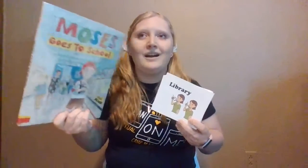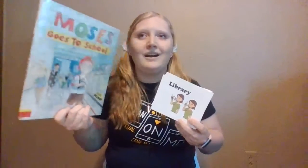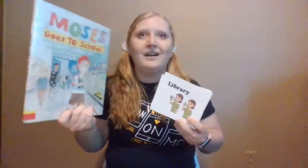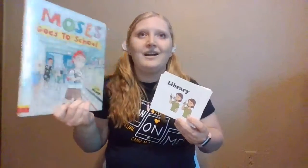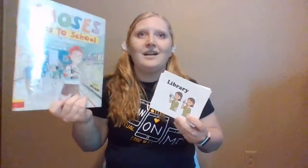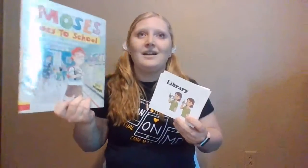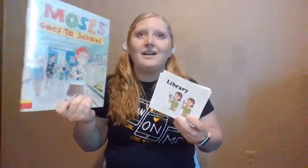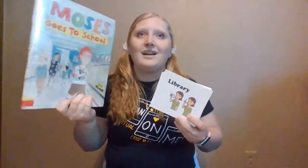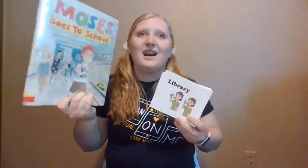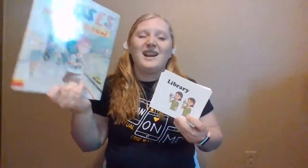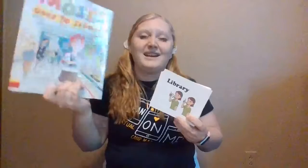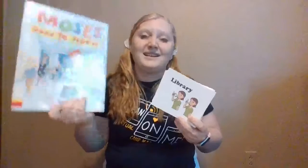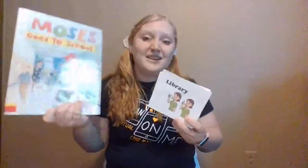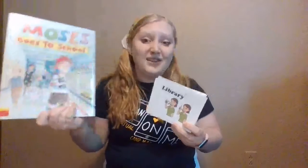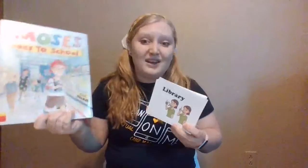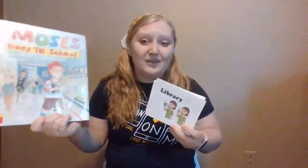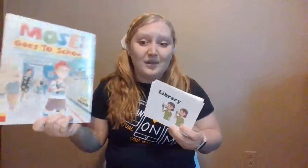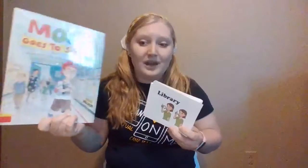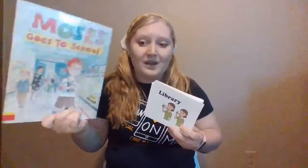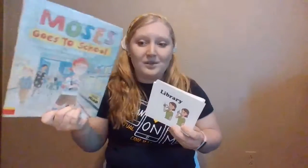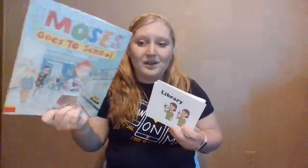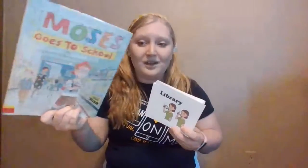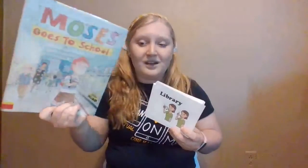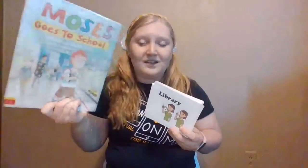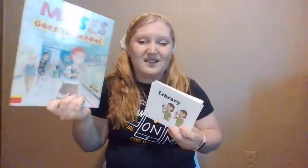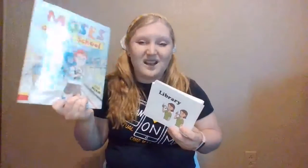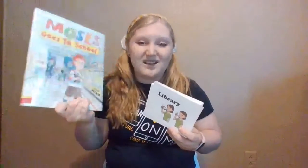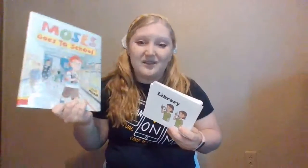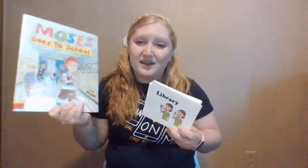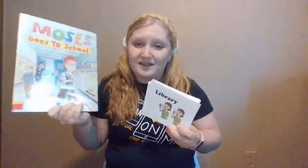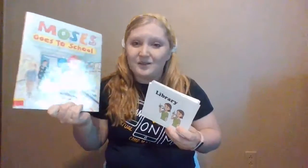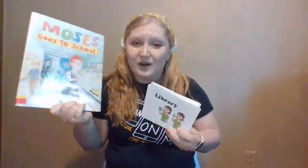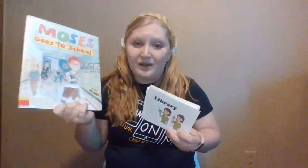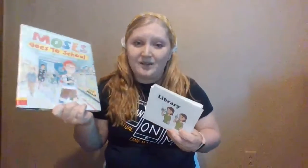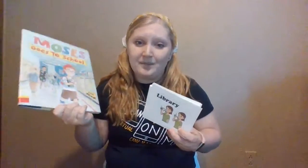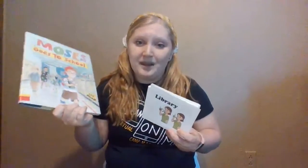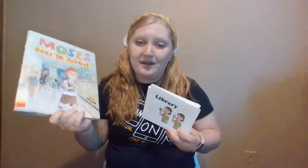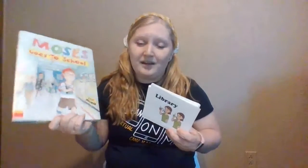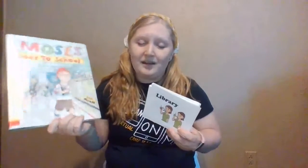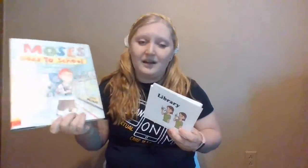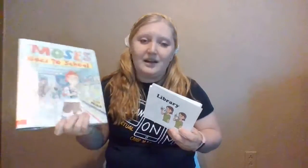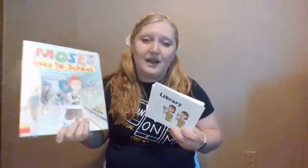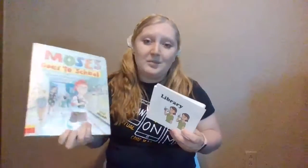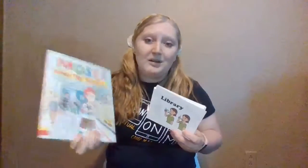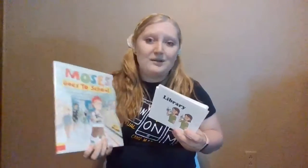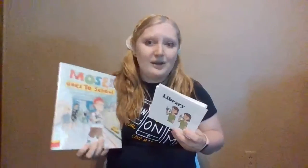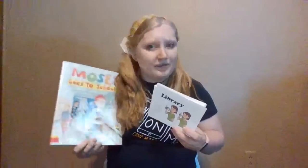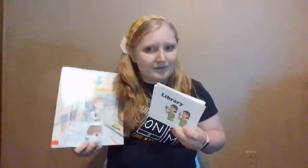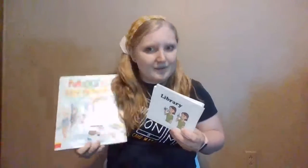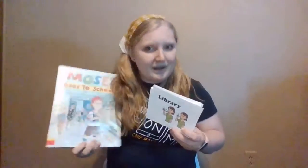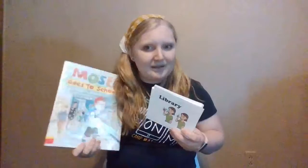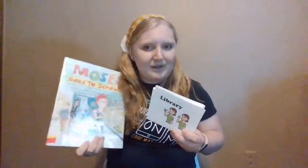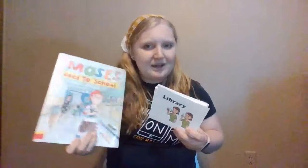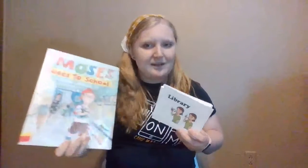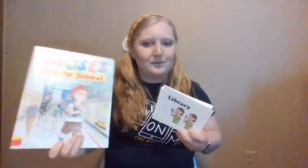or an activity from the library, because activities do have some, libraries do have some activities as